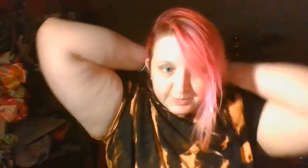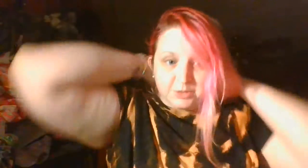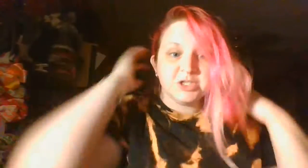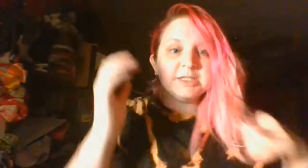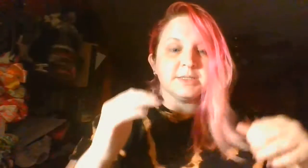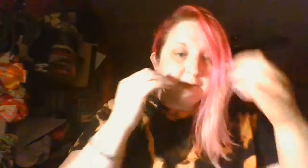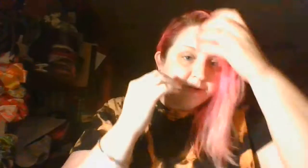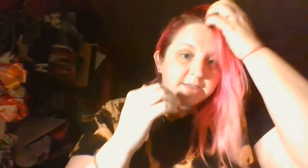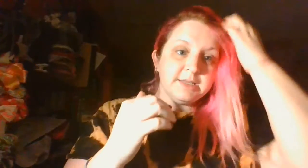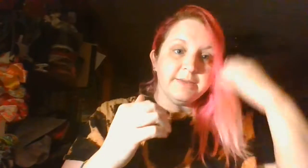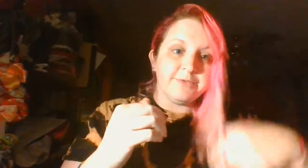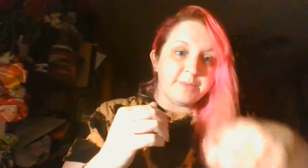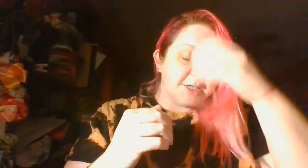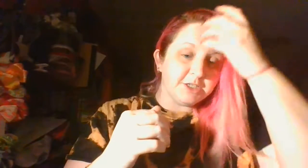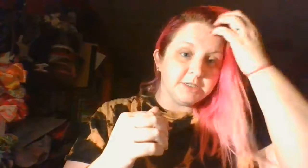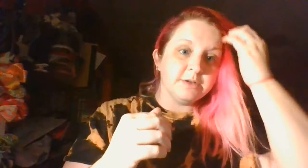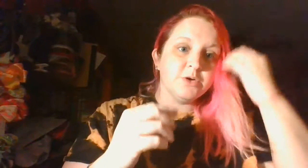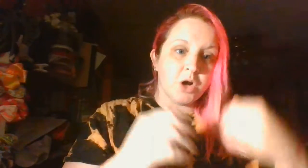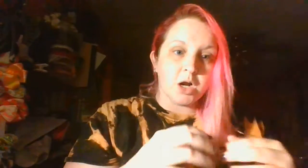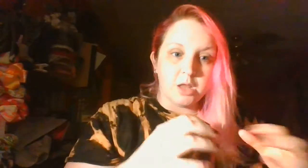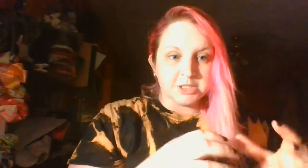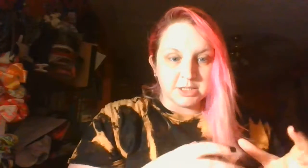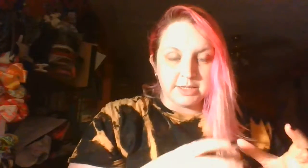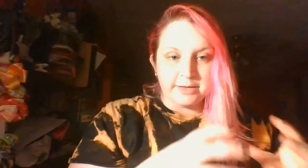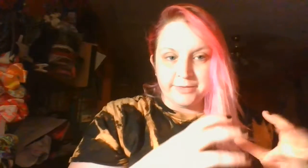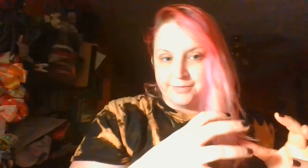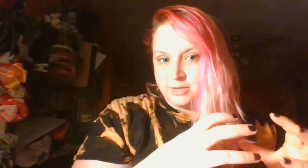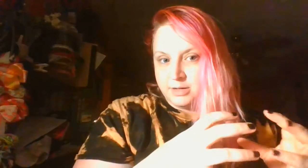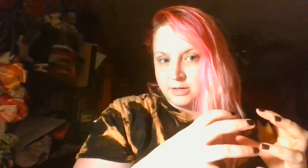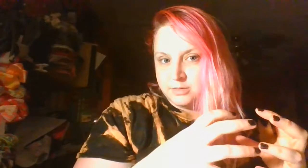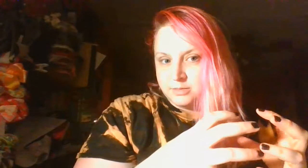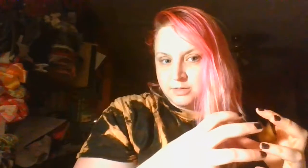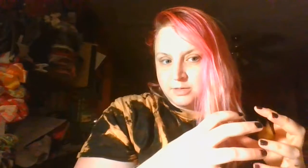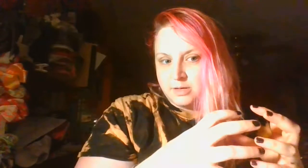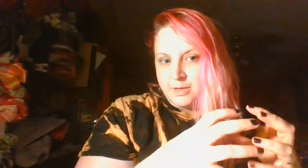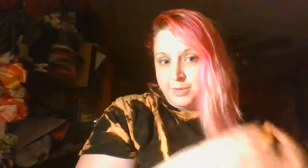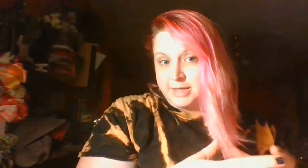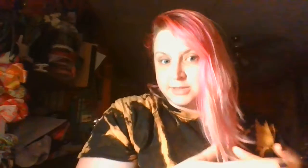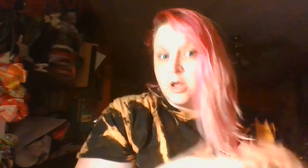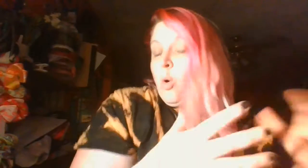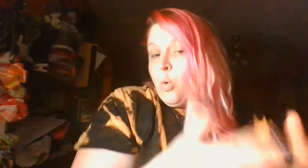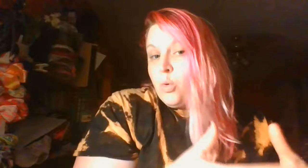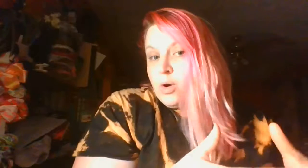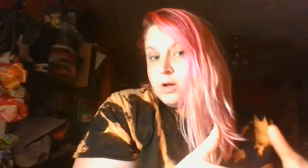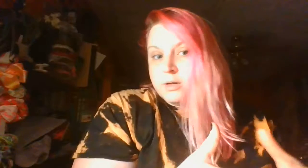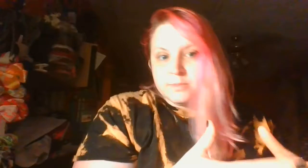You're just giving us the information chronologically of a place. Or